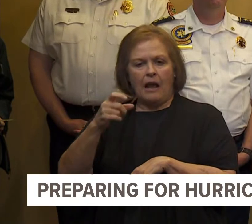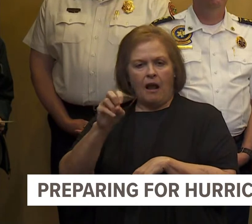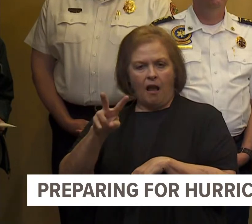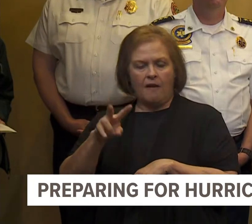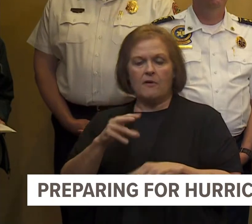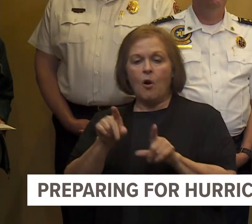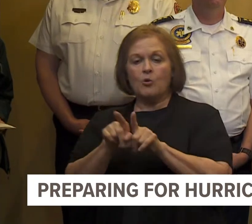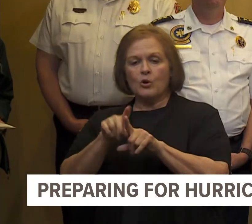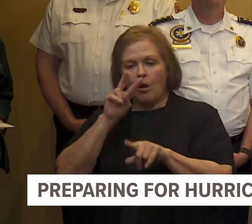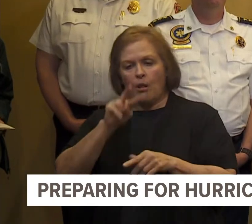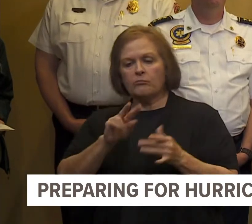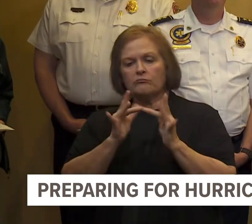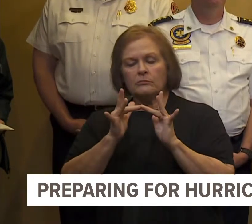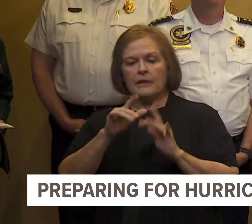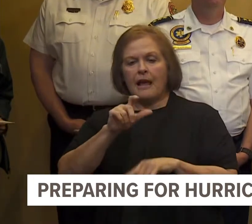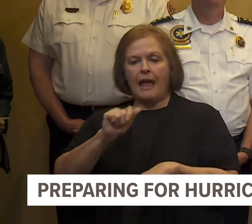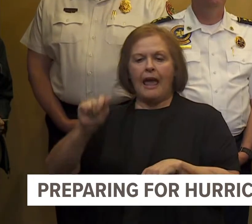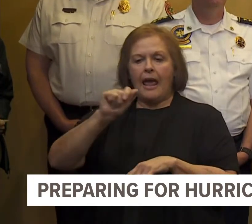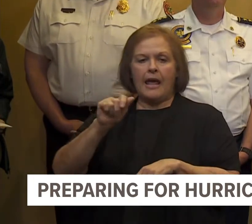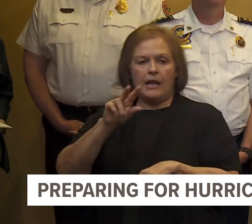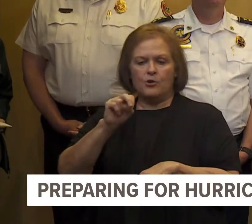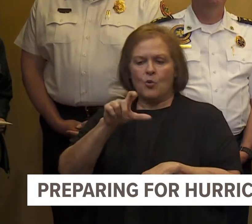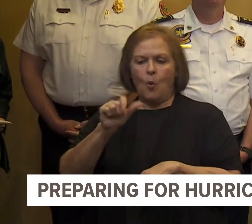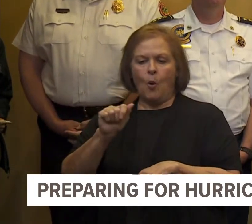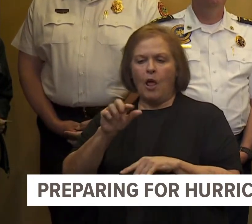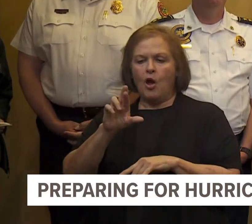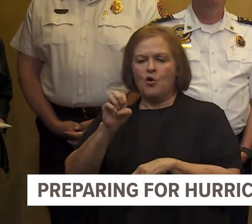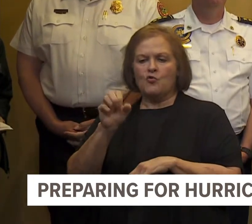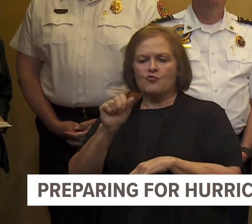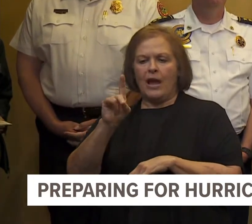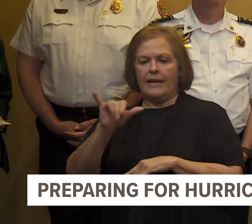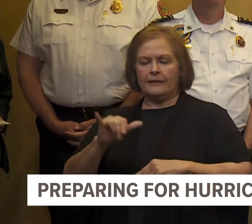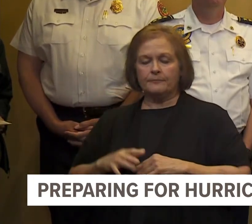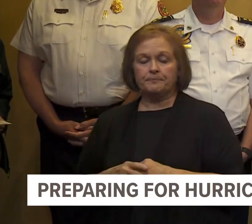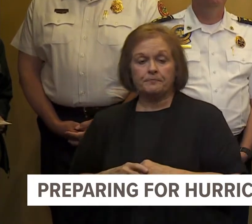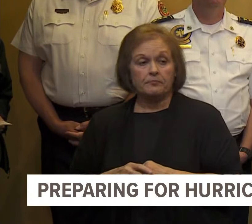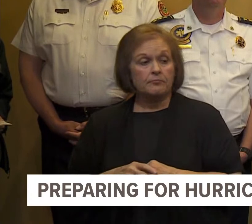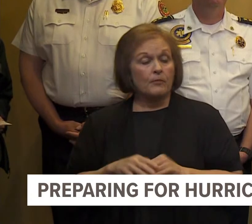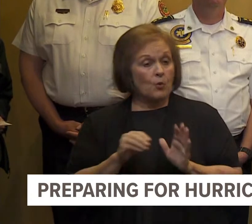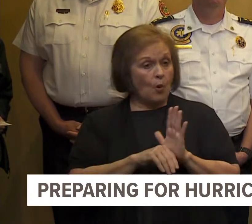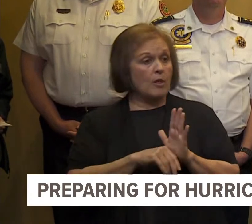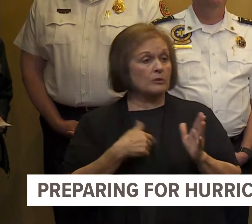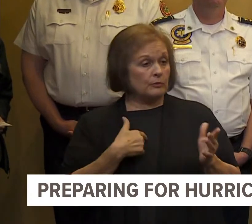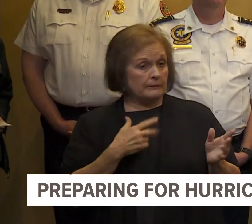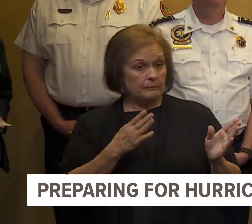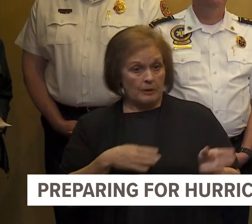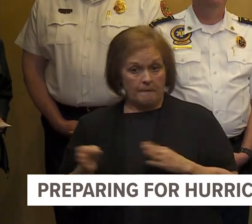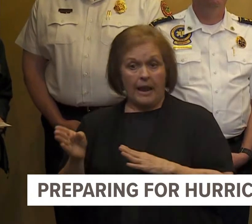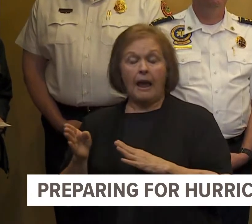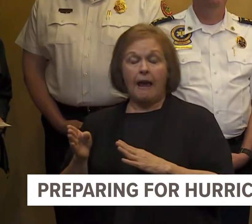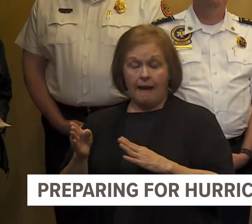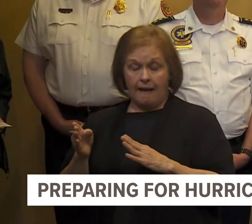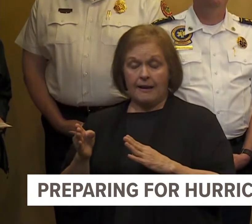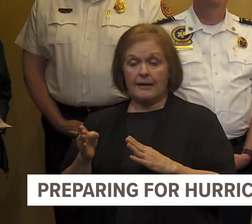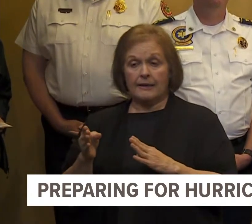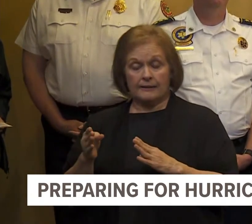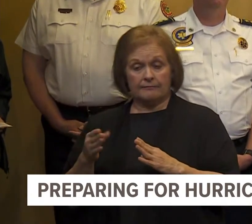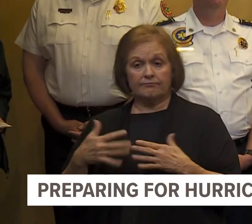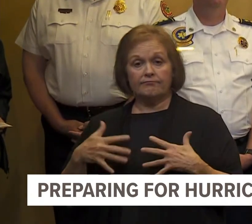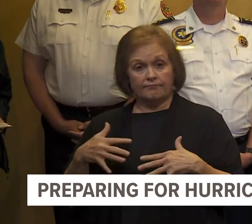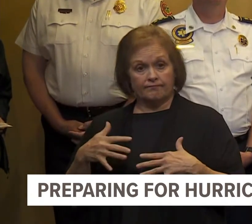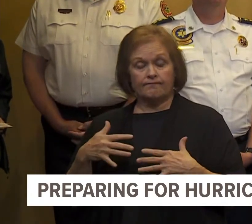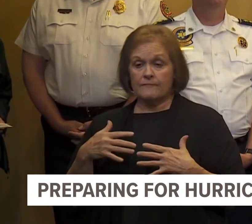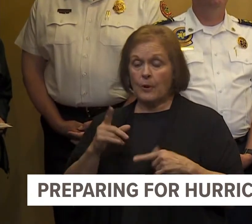can also follow us on social media at NOLA Ready. While New Orleans is better prepared for a hurricane than it has ever been, we cannot